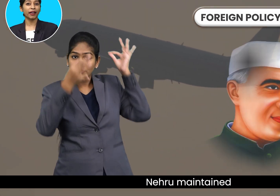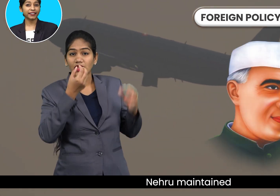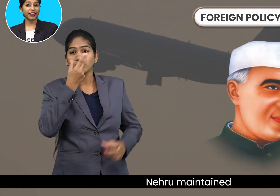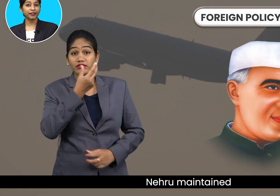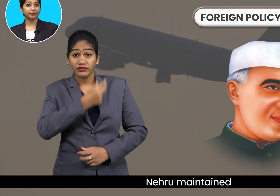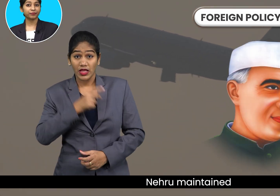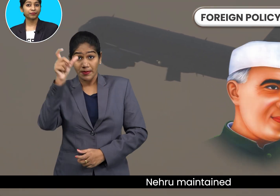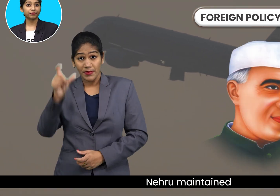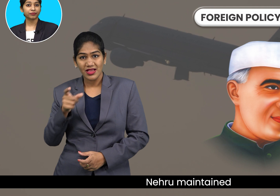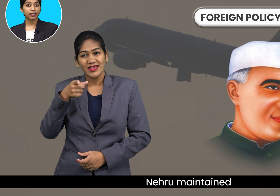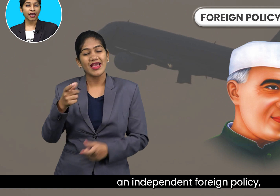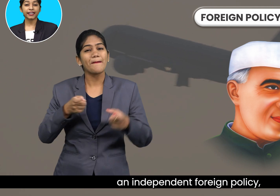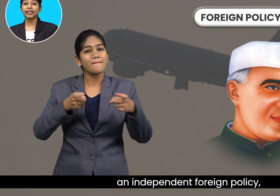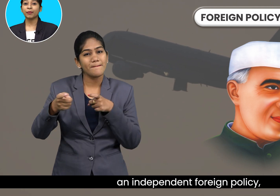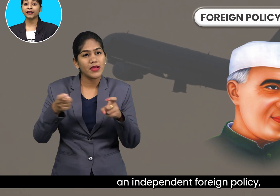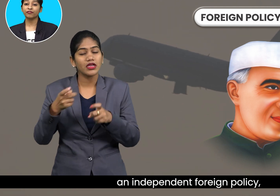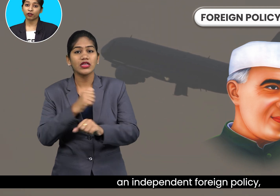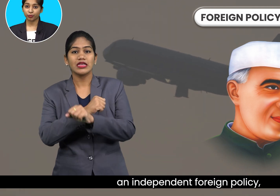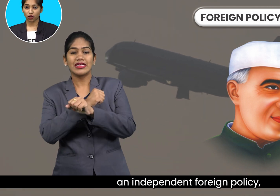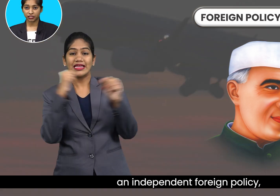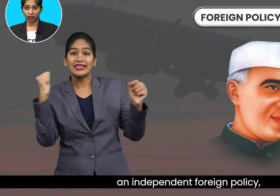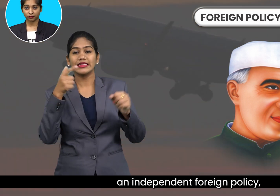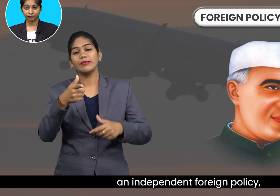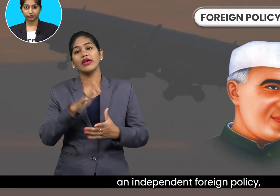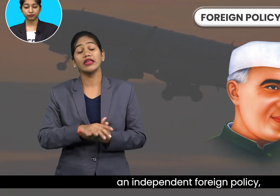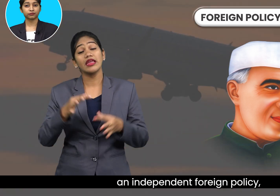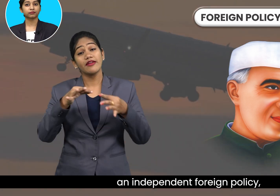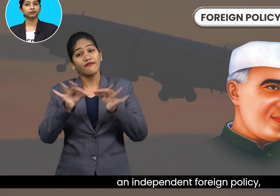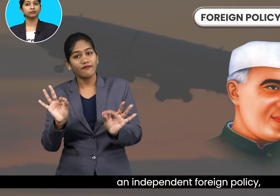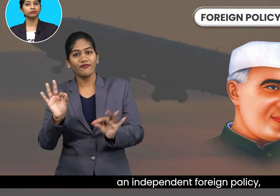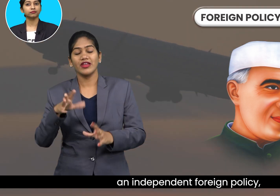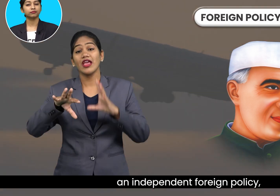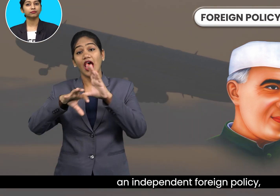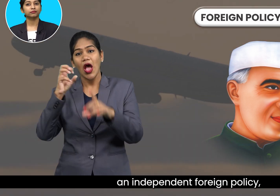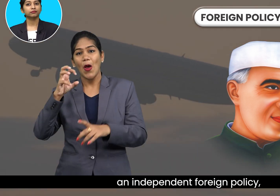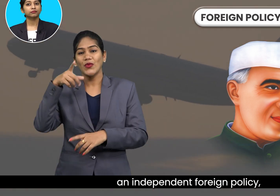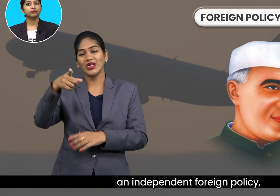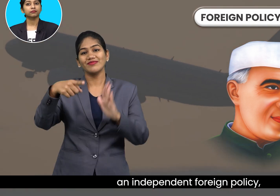Nehru maintained an independent foreign policy,